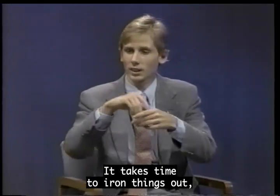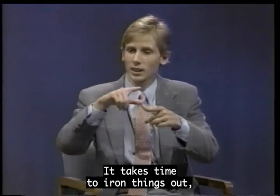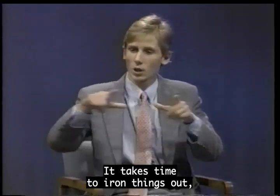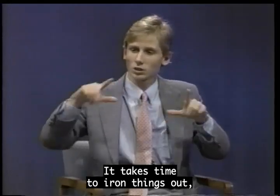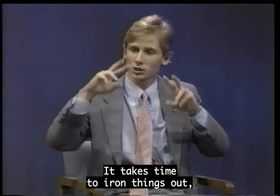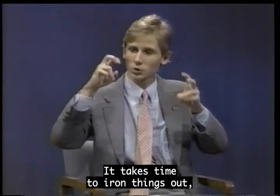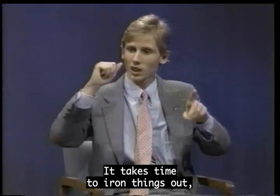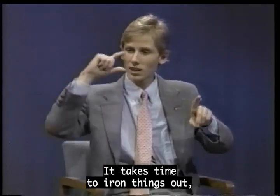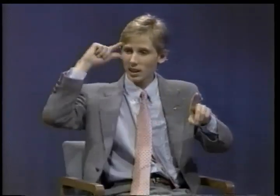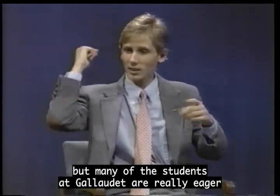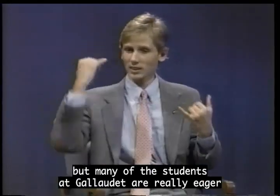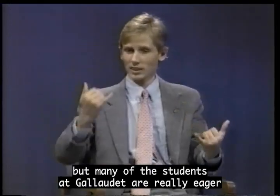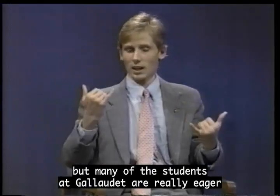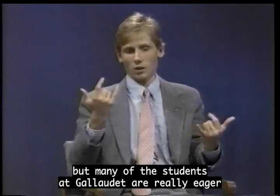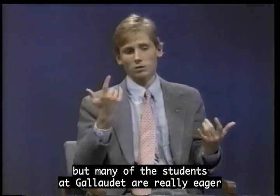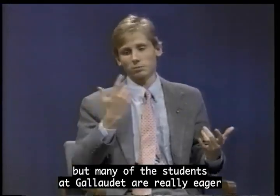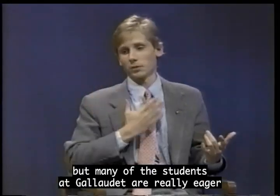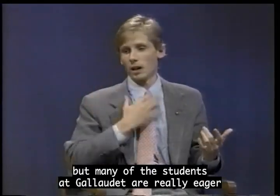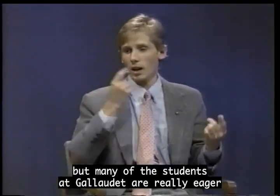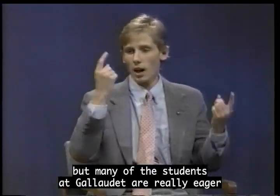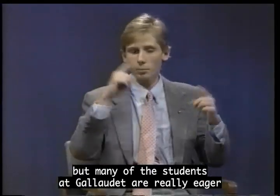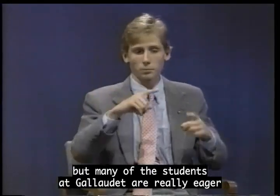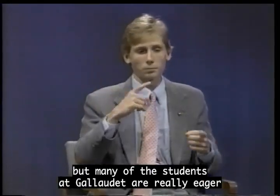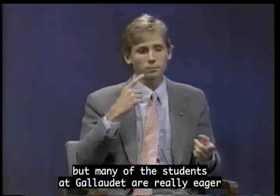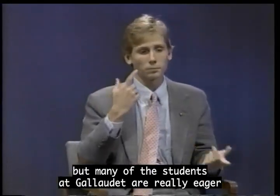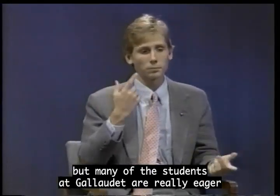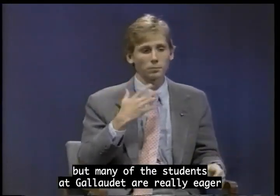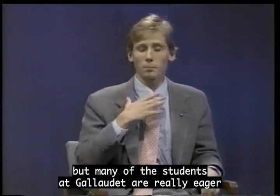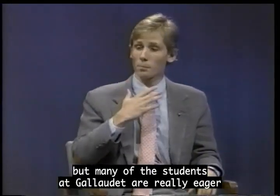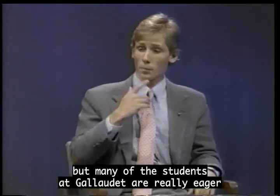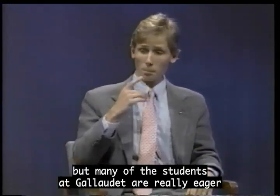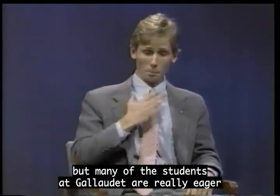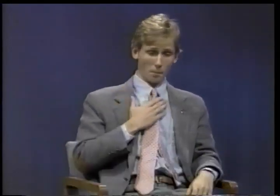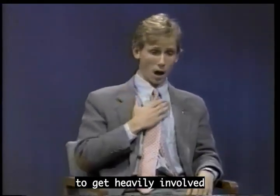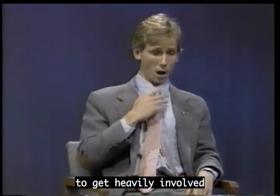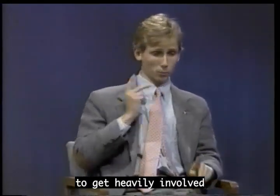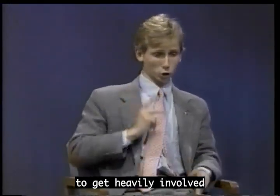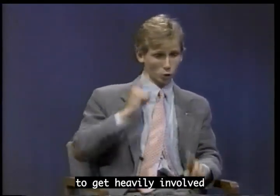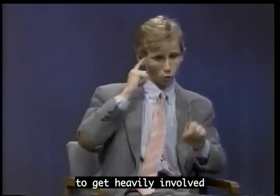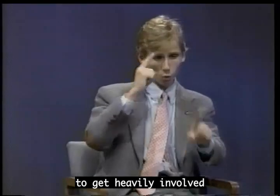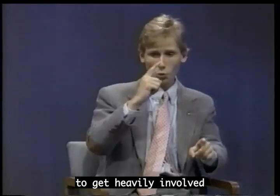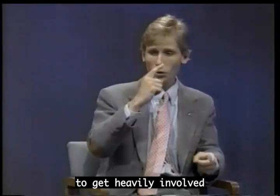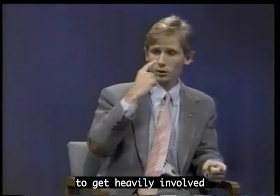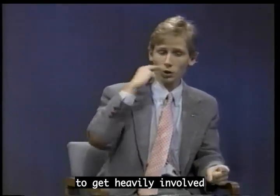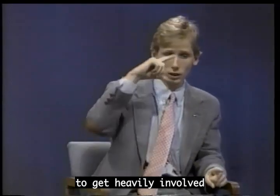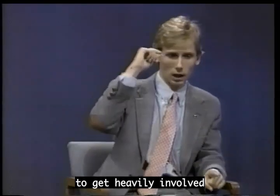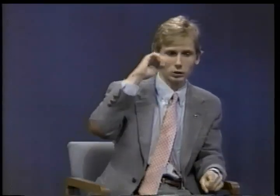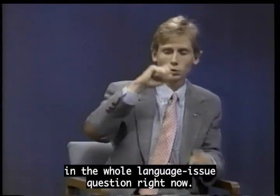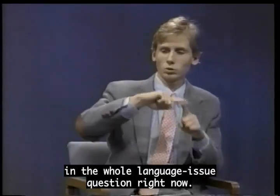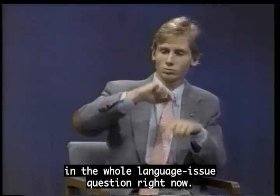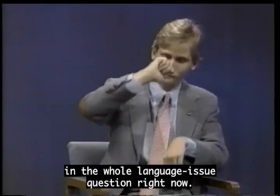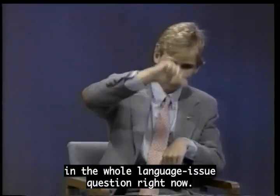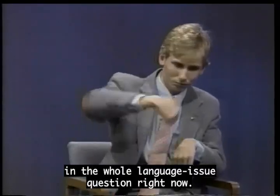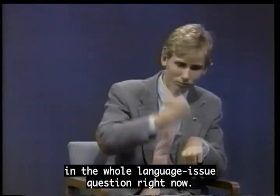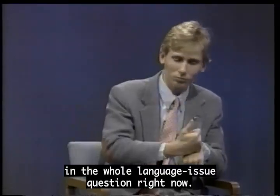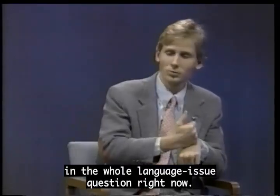students at Gallaudet are really eager to get heavily involved in the whole language issue question right now.